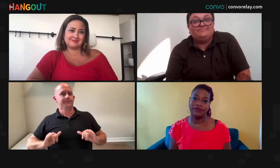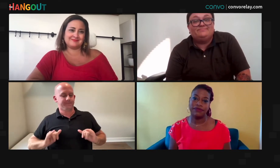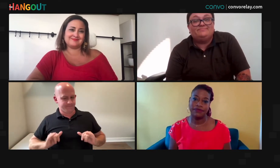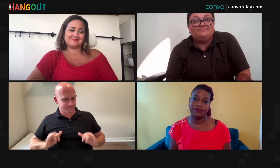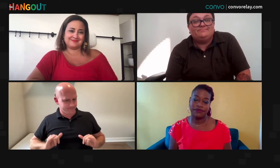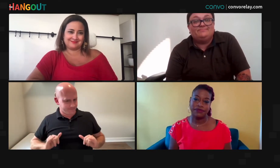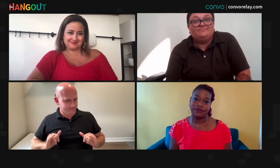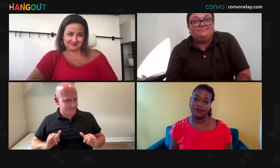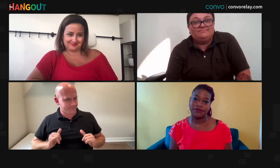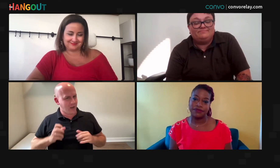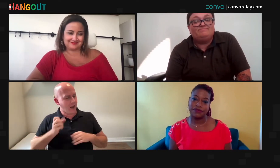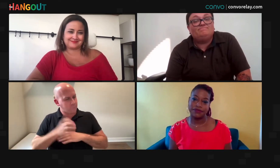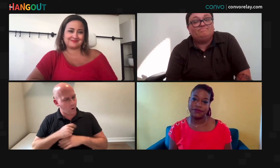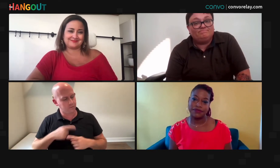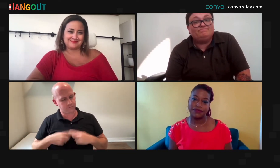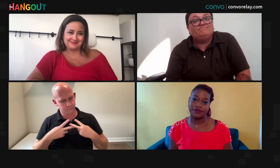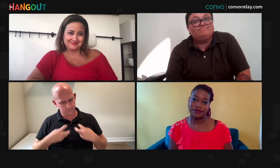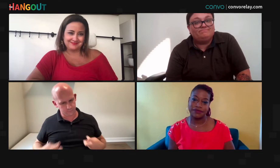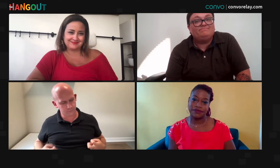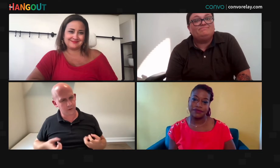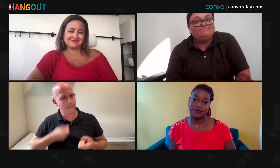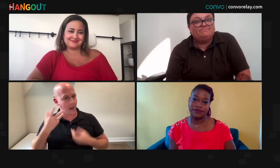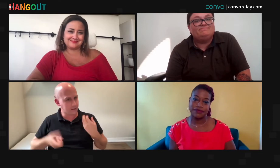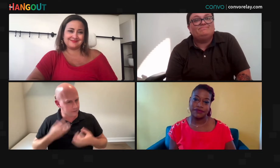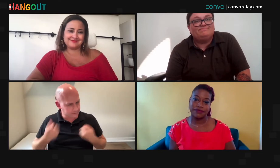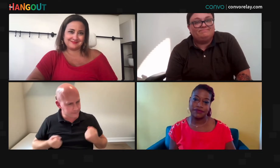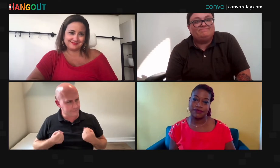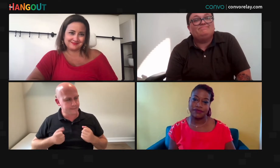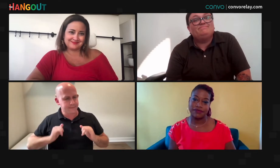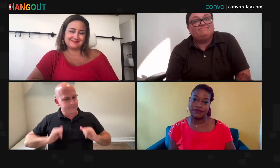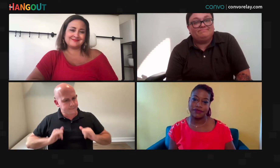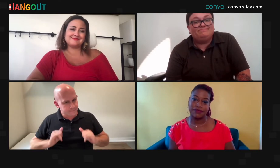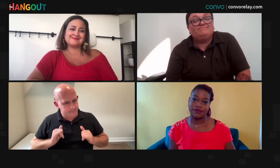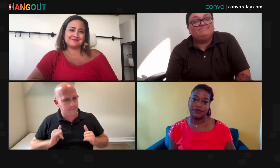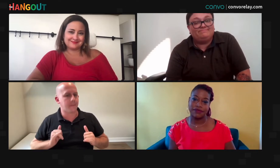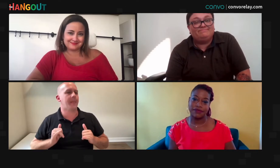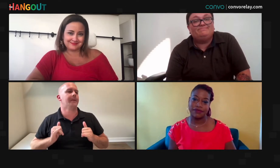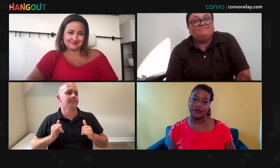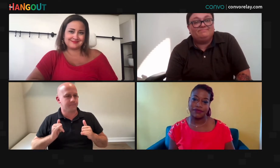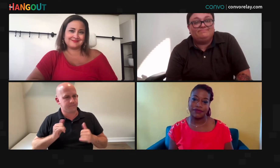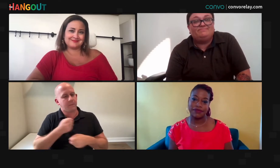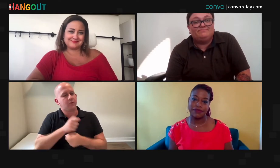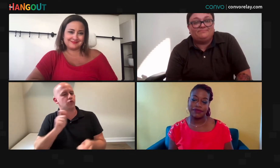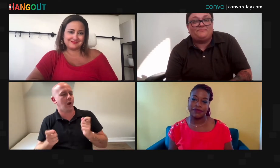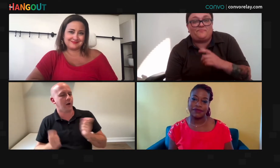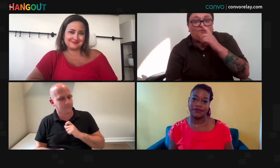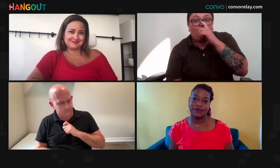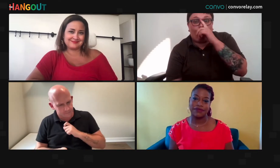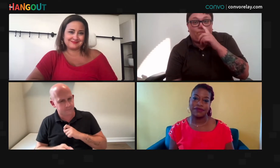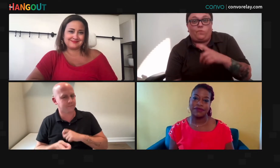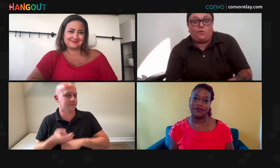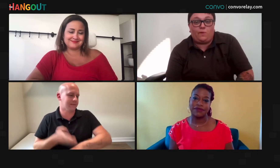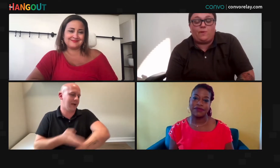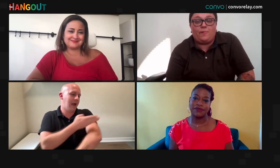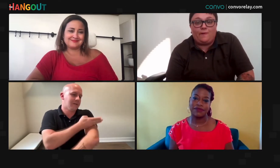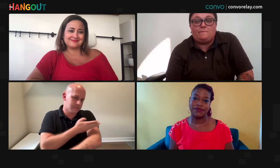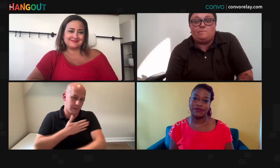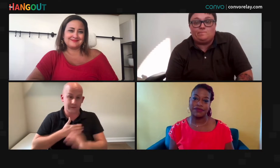ourselves in their shoes for that moment, it allows us to self-analyze and unpack that